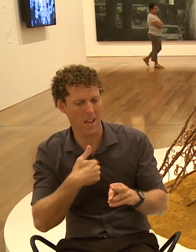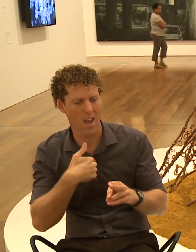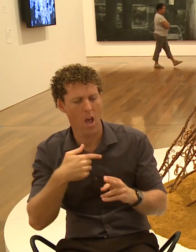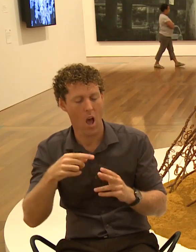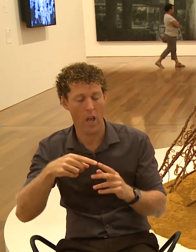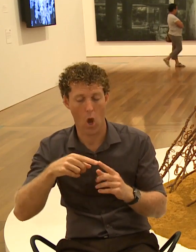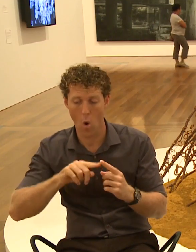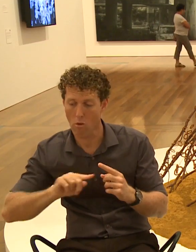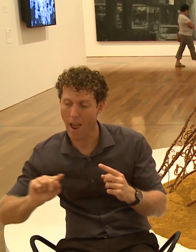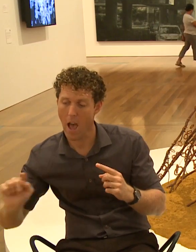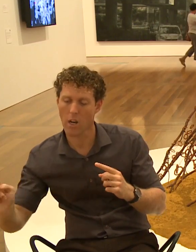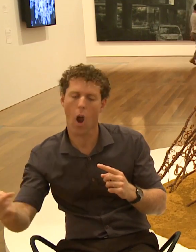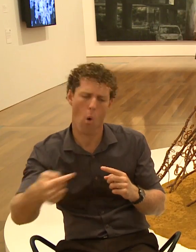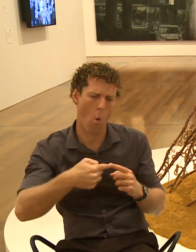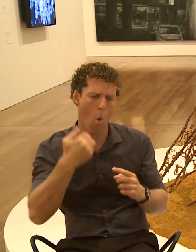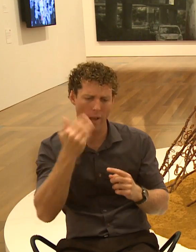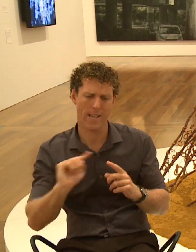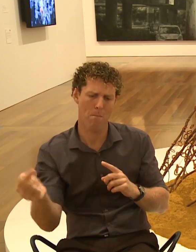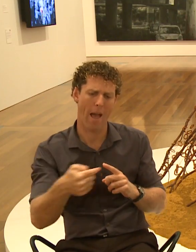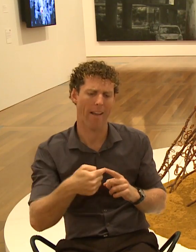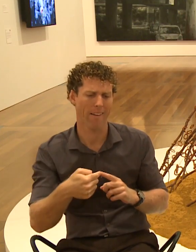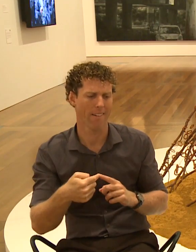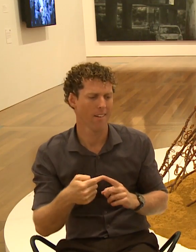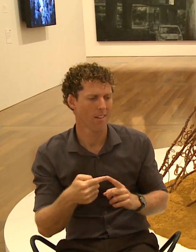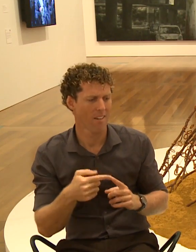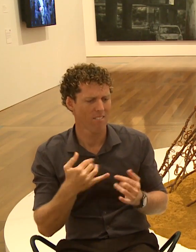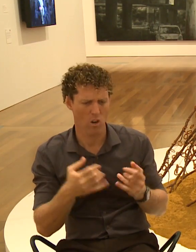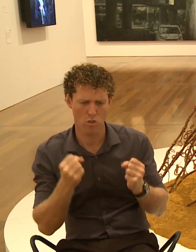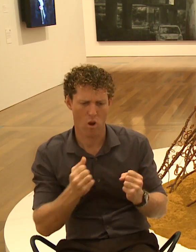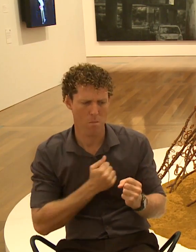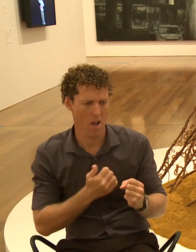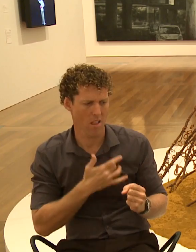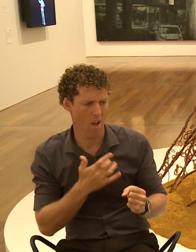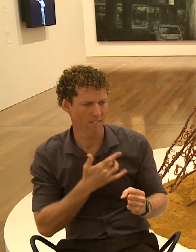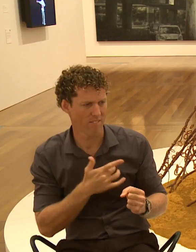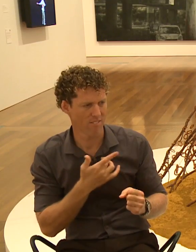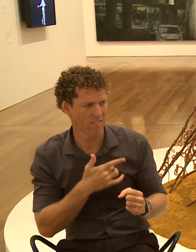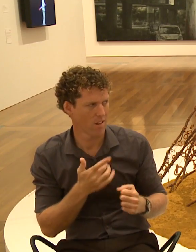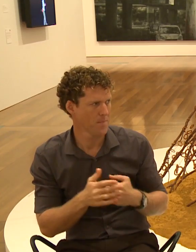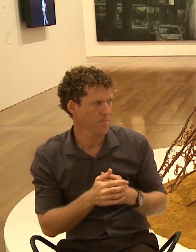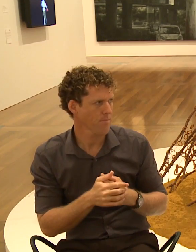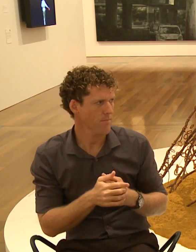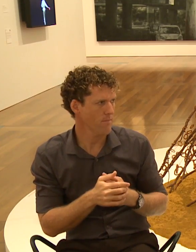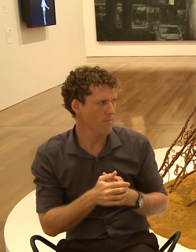strong thing and belief in my life, and I know that